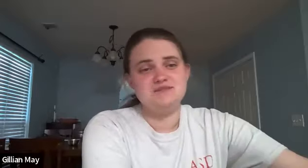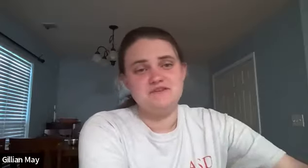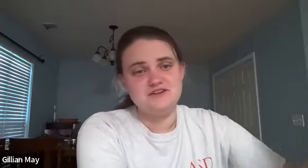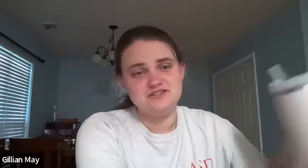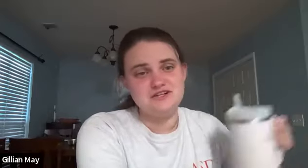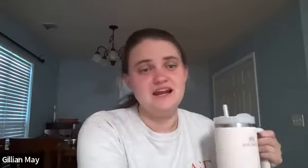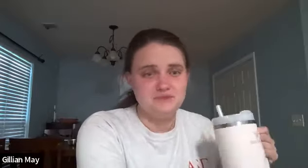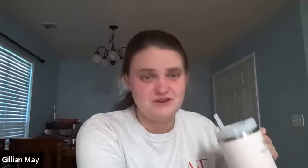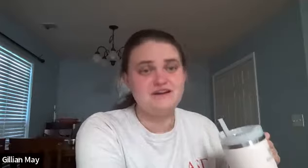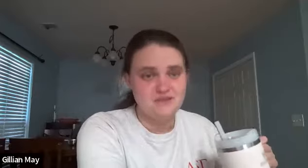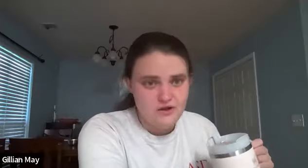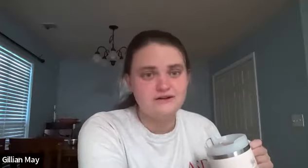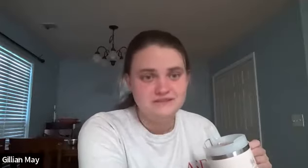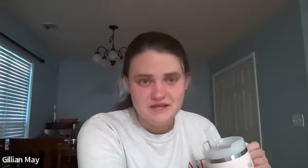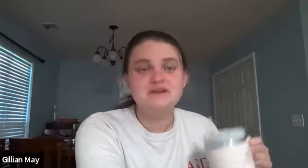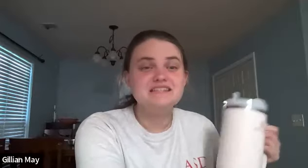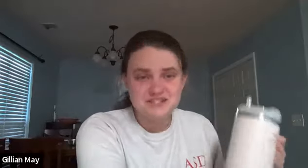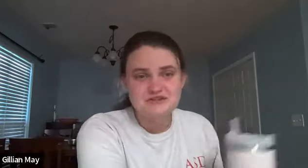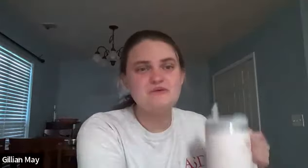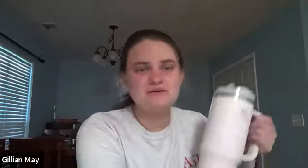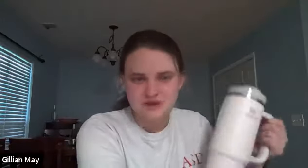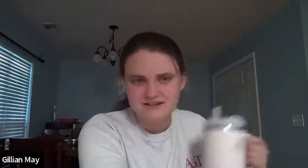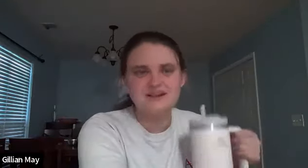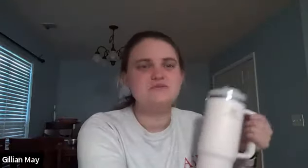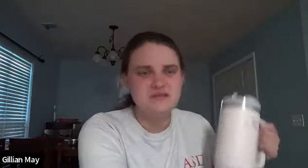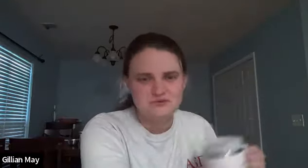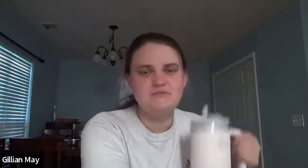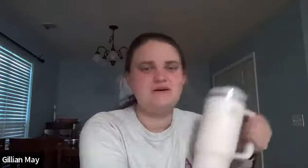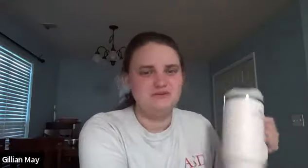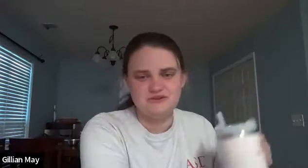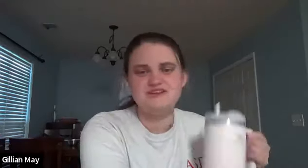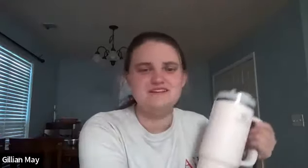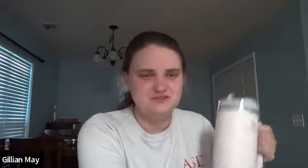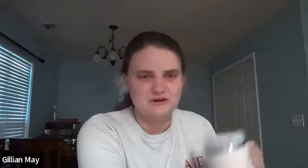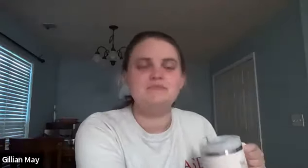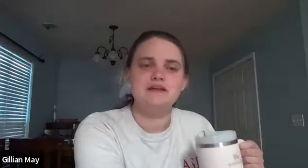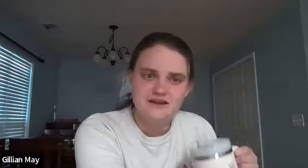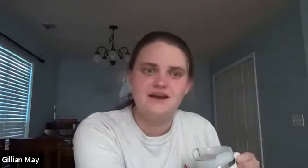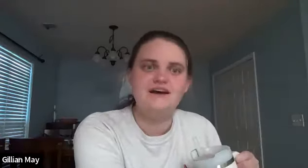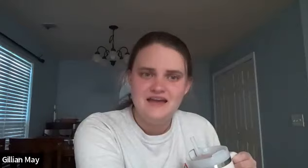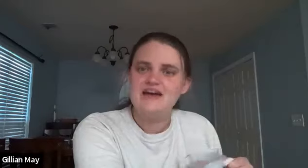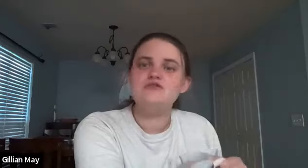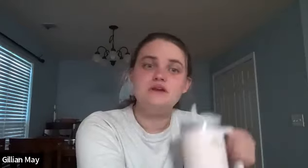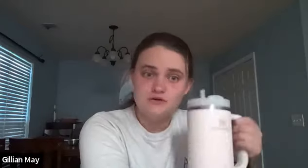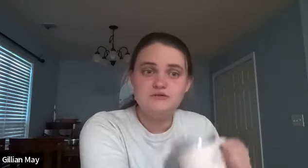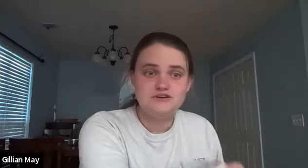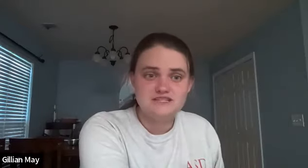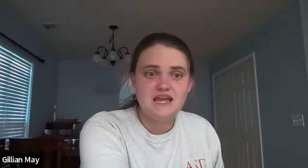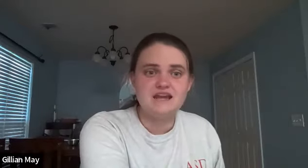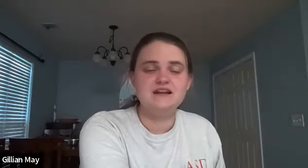if I understood and I was nodding along because I do that when I'm talking to other people about like when they're telling a story and I'm like, yeah. And they're like, oh, you understand. And I